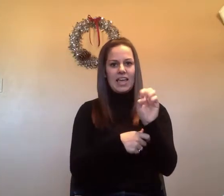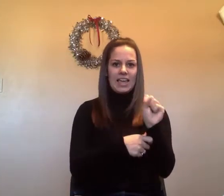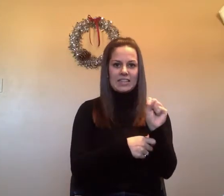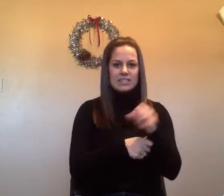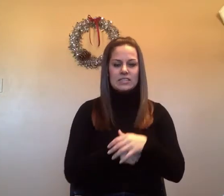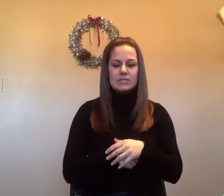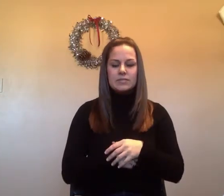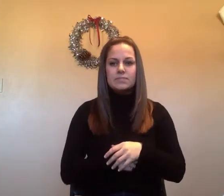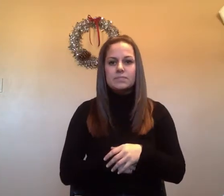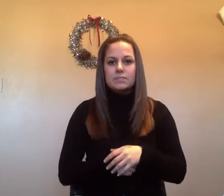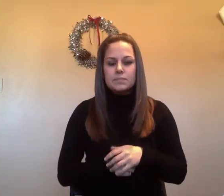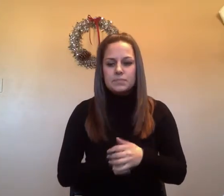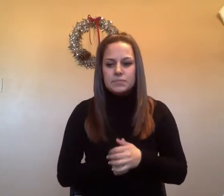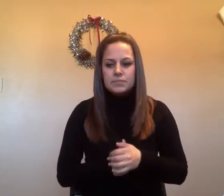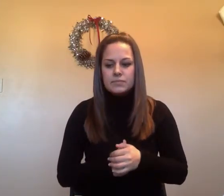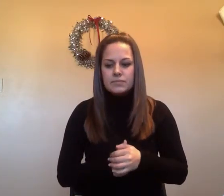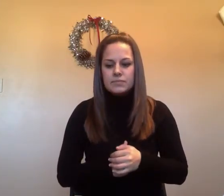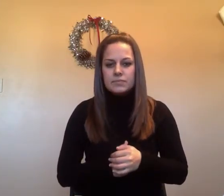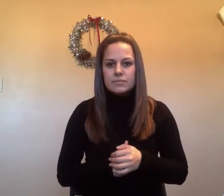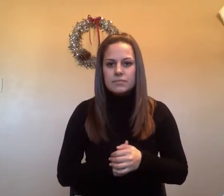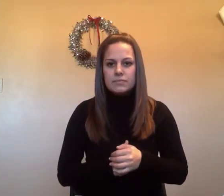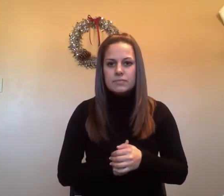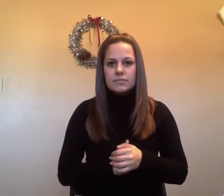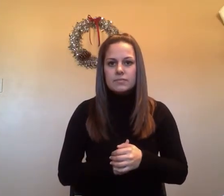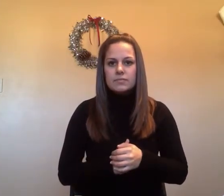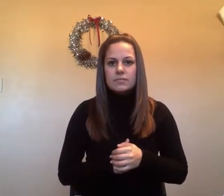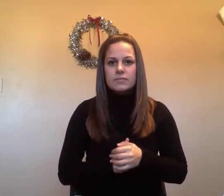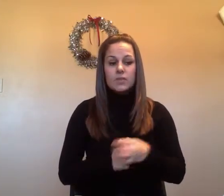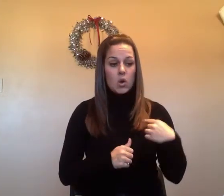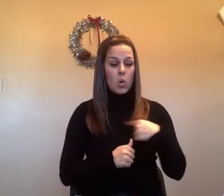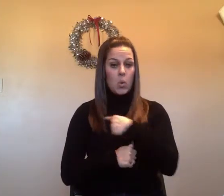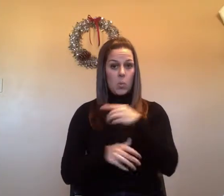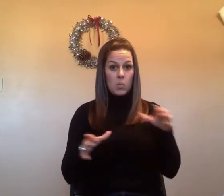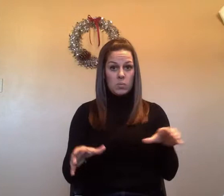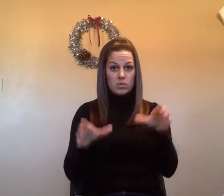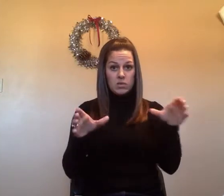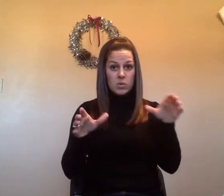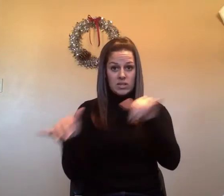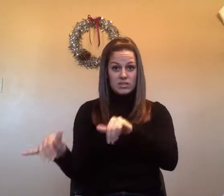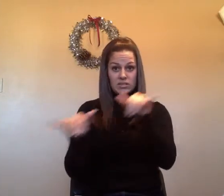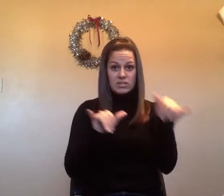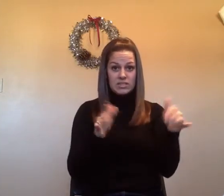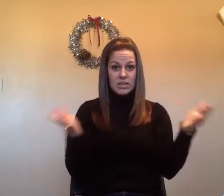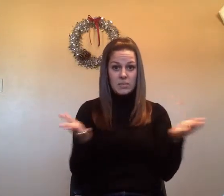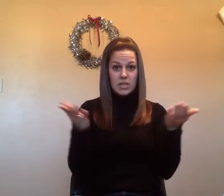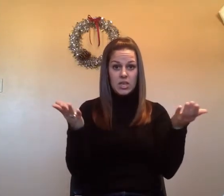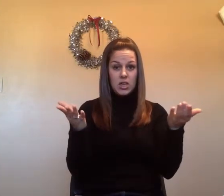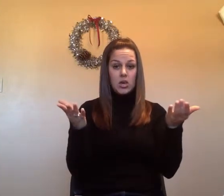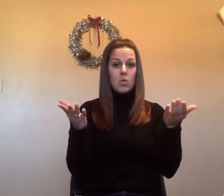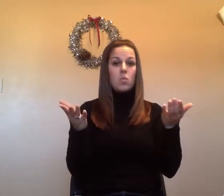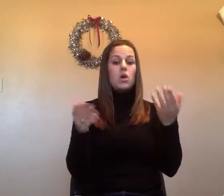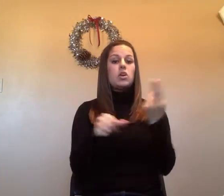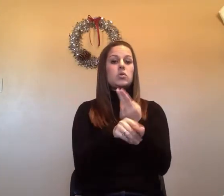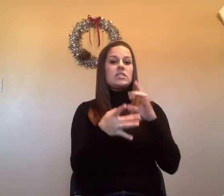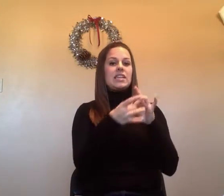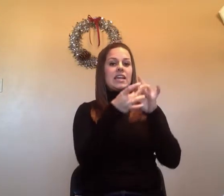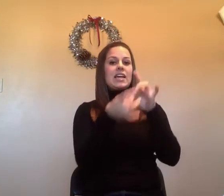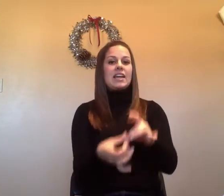from the back. Next. That's what we're doing here, and then we use the connection to make and let me see again. An inference. Thank